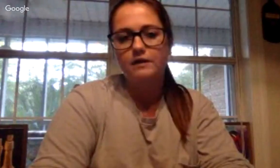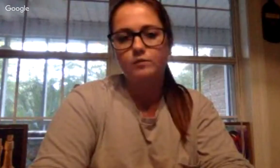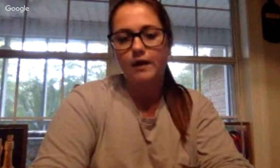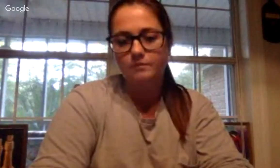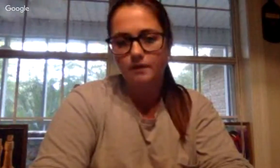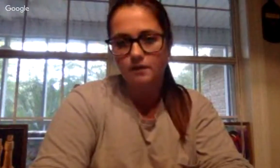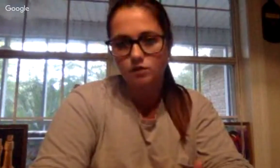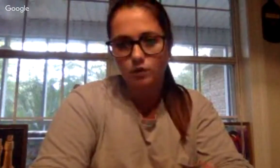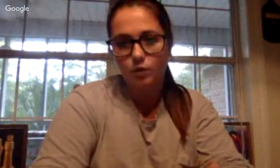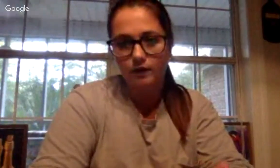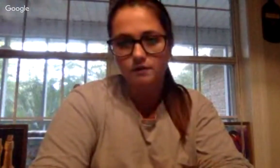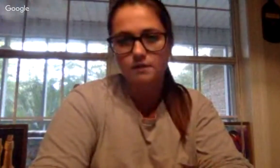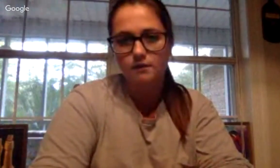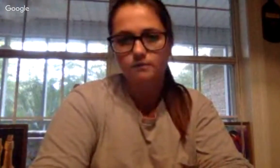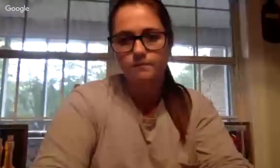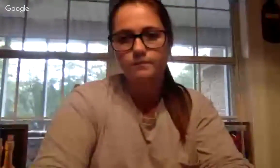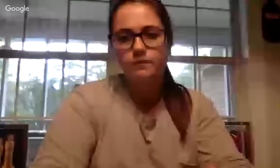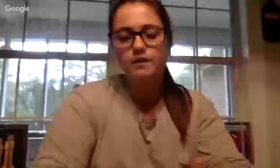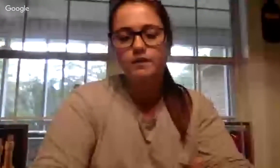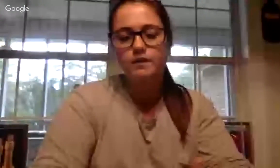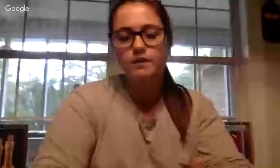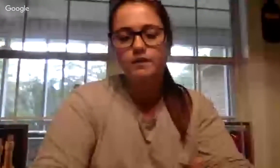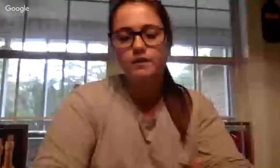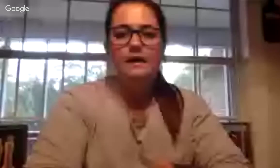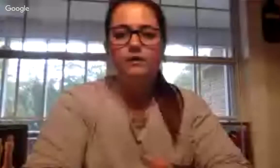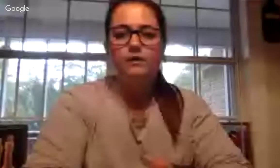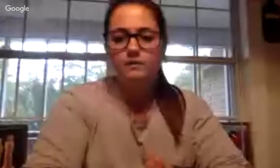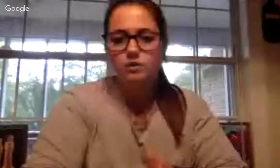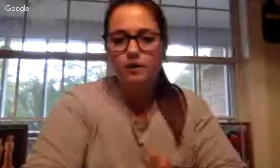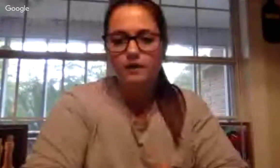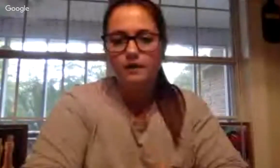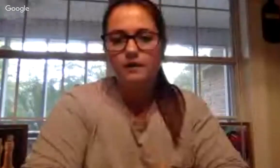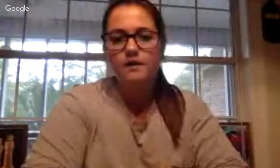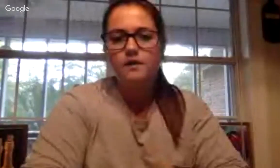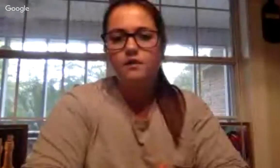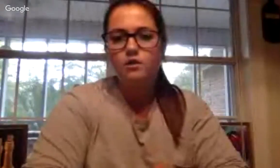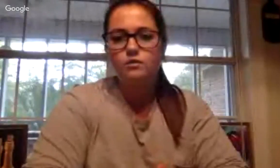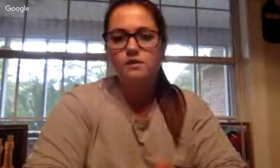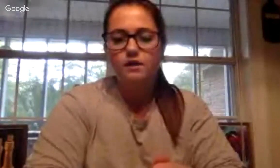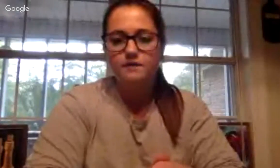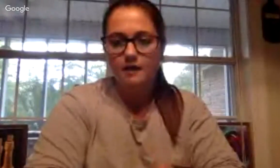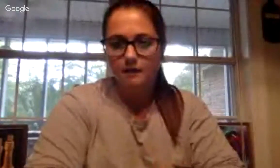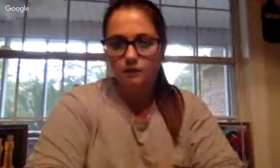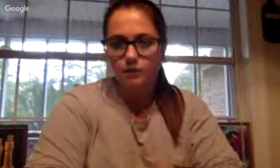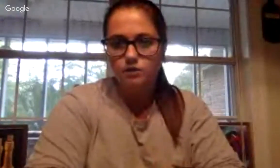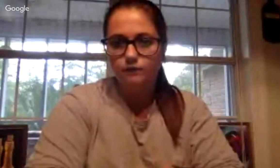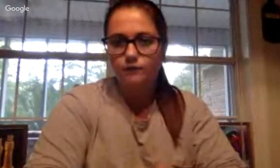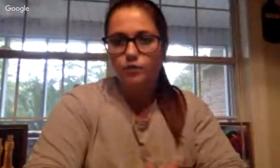desirable applicants to acquire the skill. So today I will be demonstrating the use of sign language